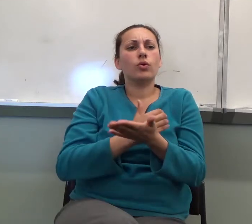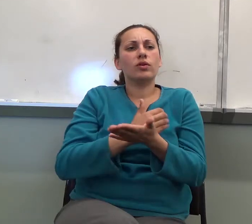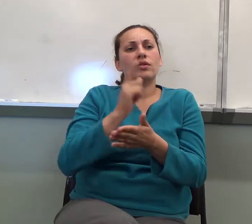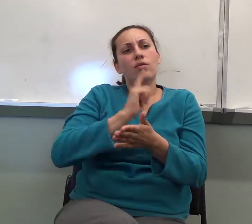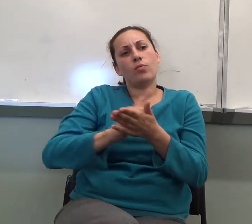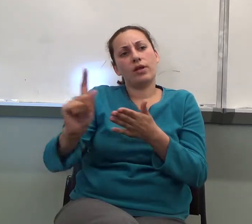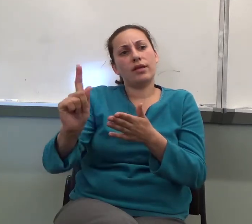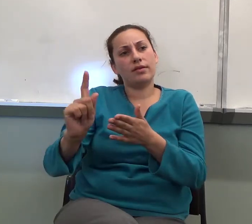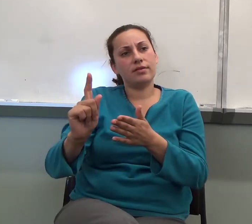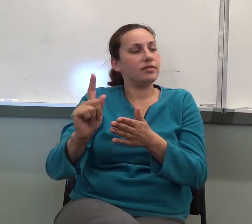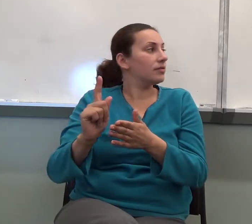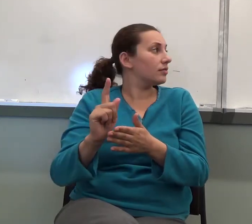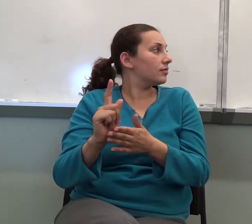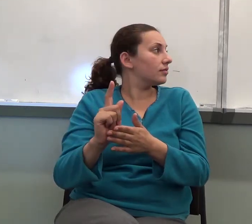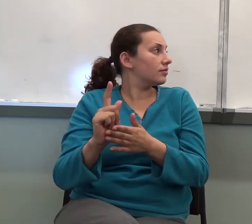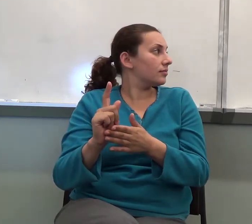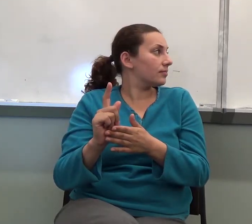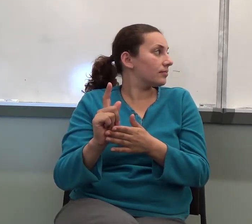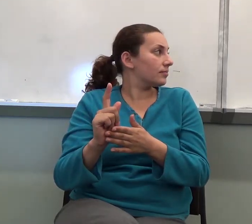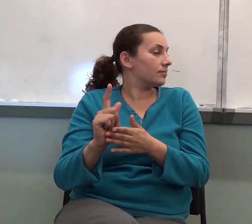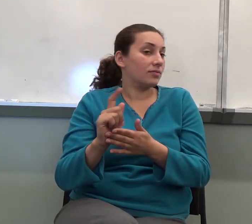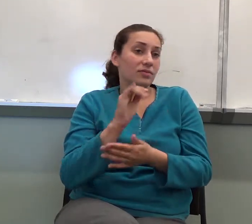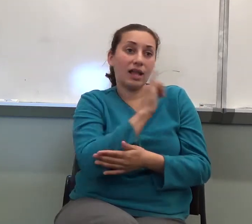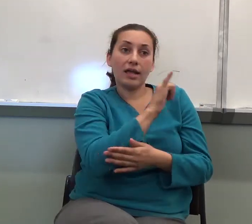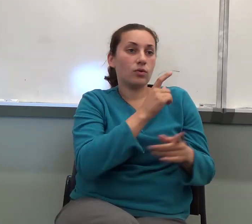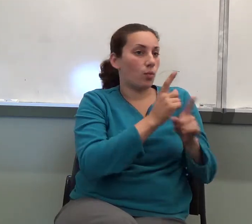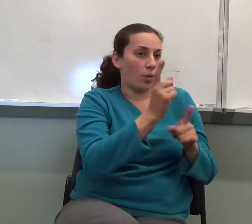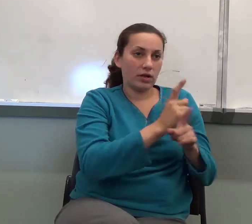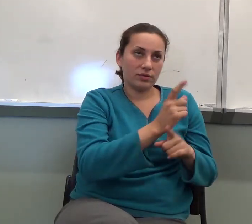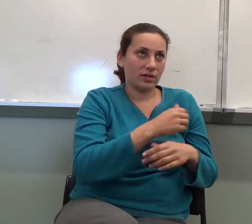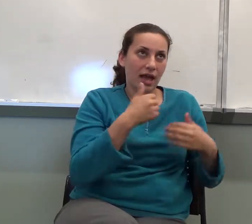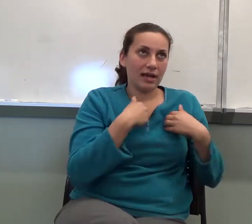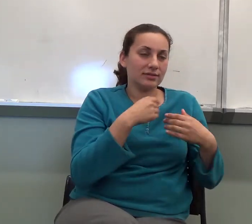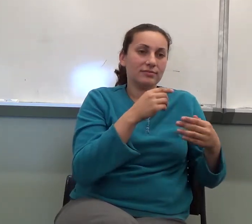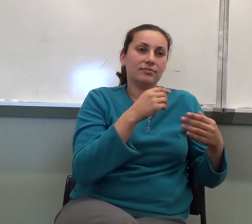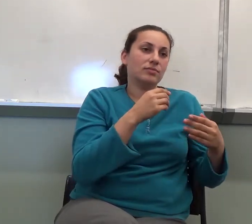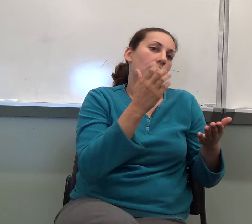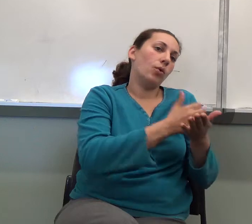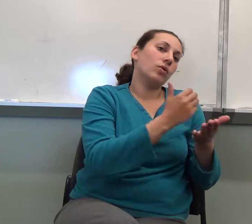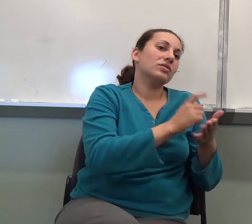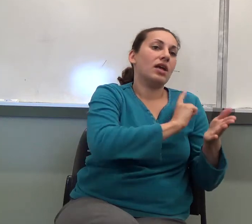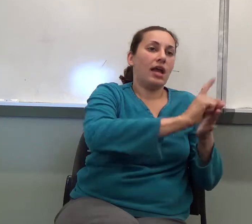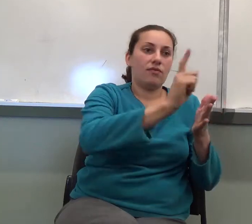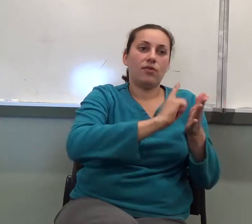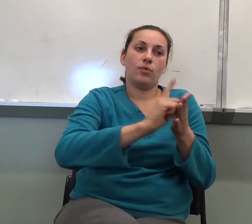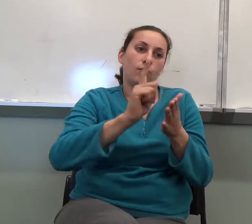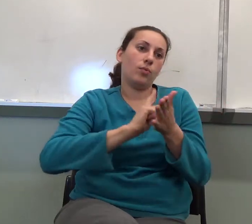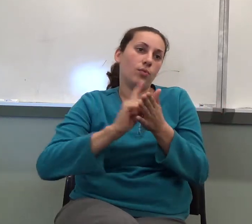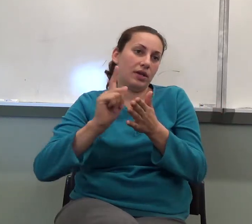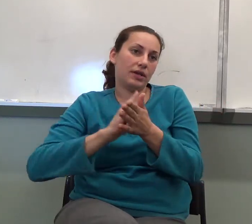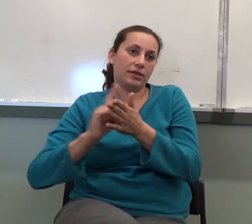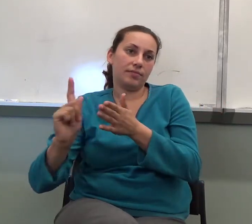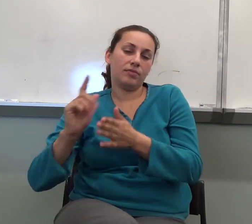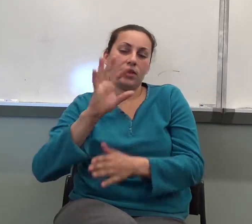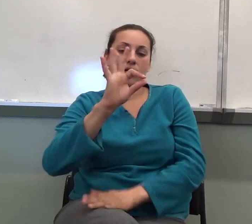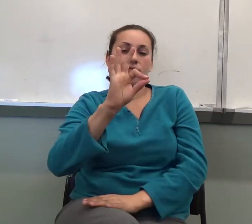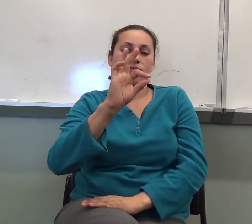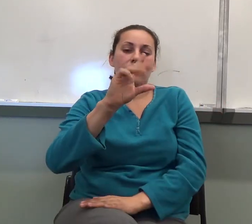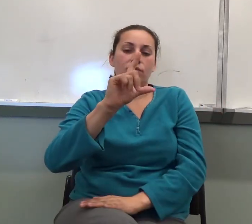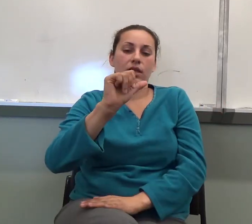also want this. This is a flat fee. This is sometimes called a flat fee or a retainer. A retainer